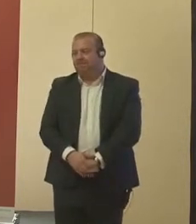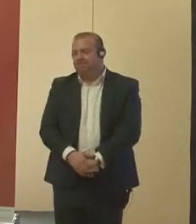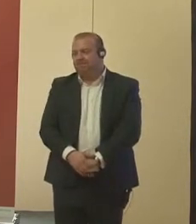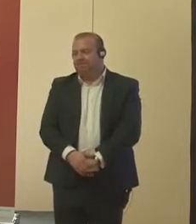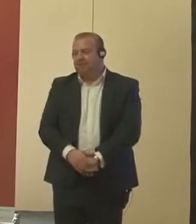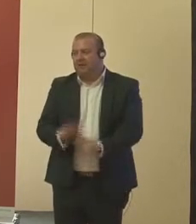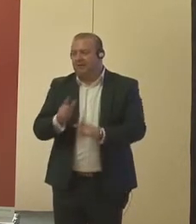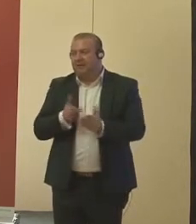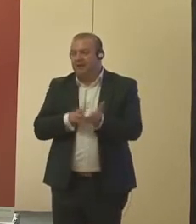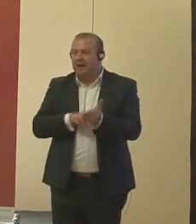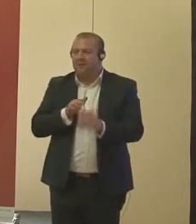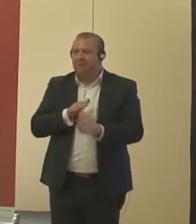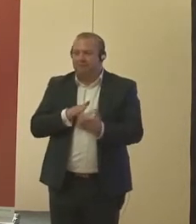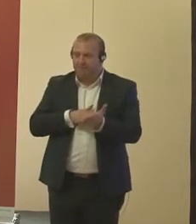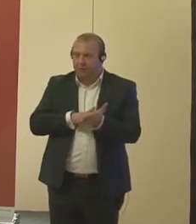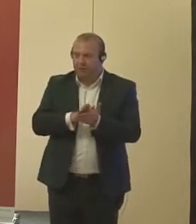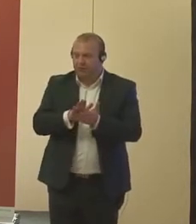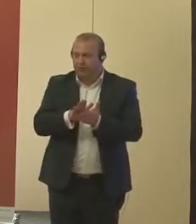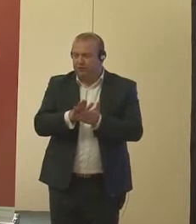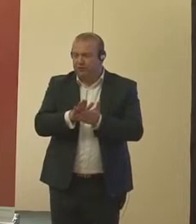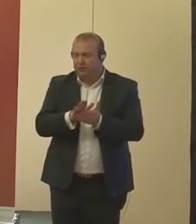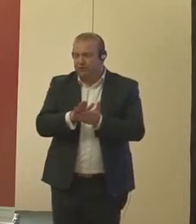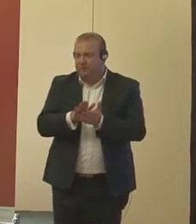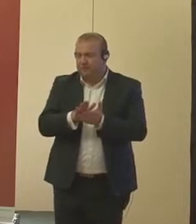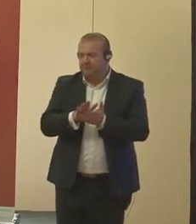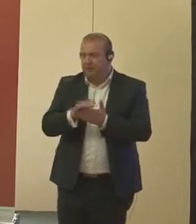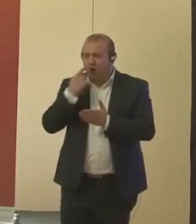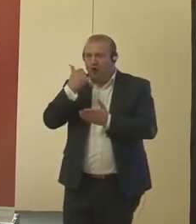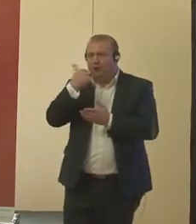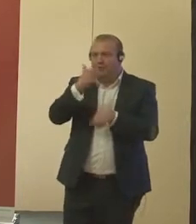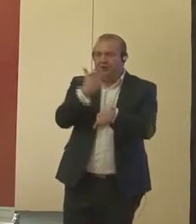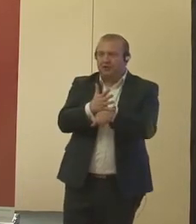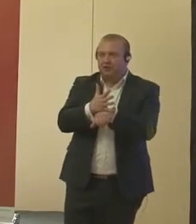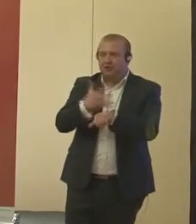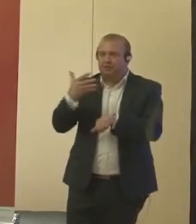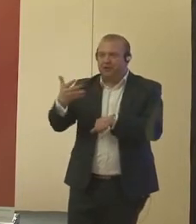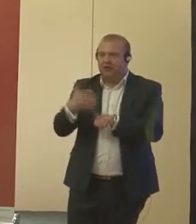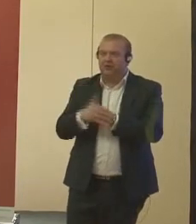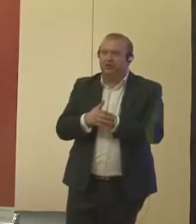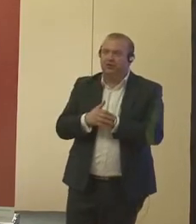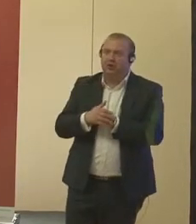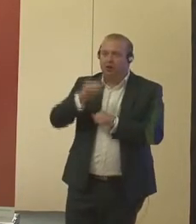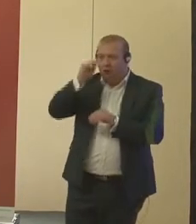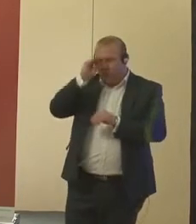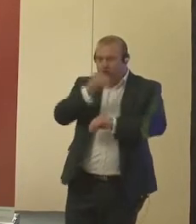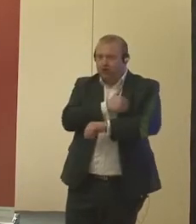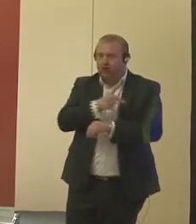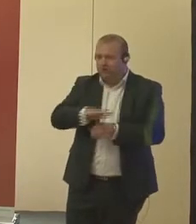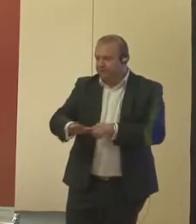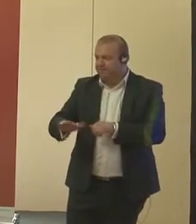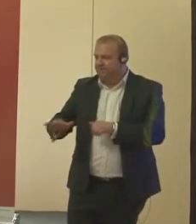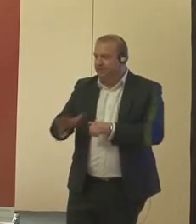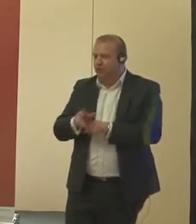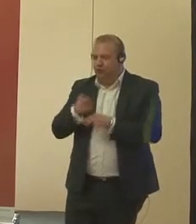moment, about 155 young people are supported using this system. They are supporting children